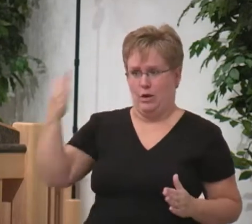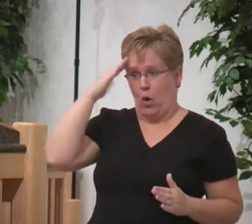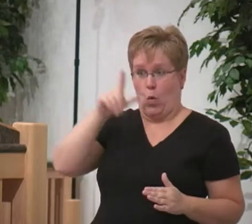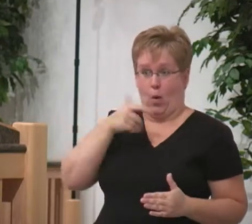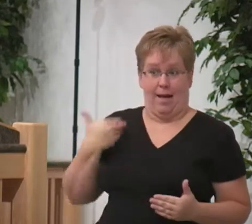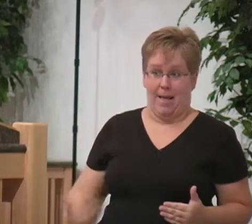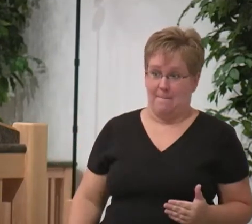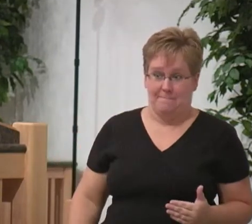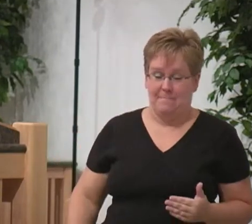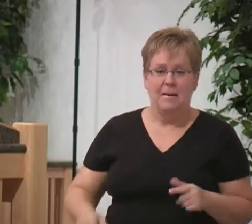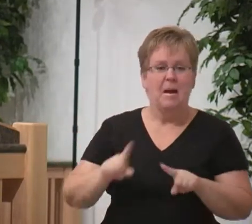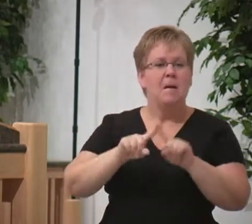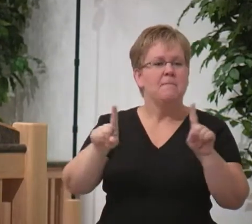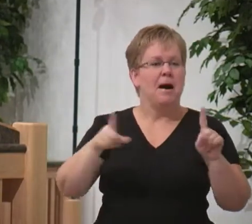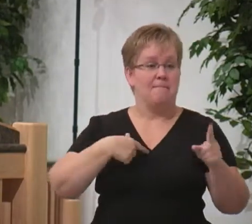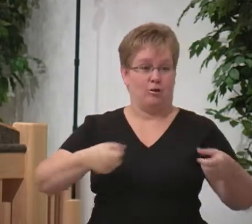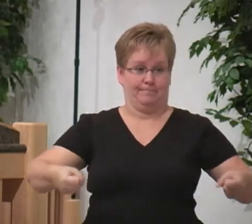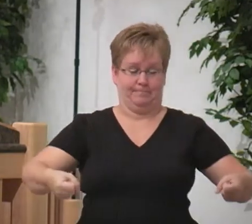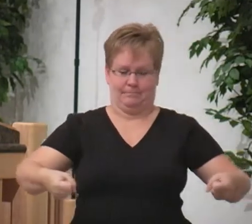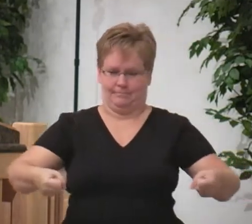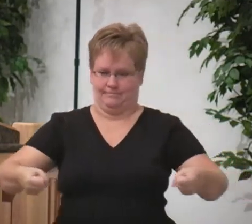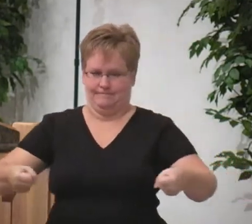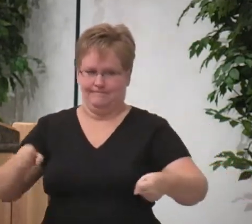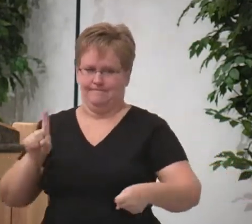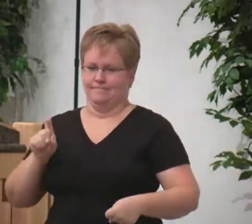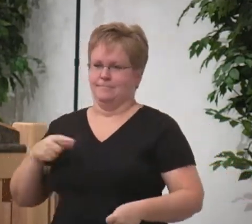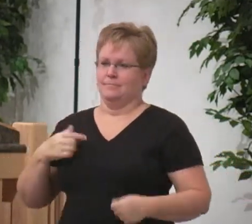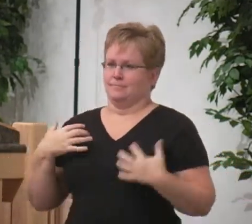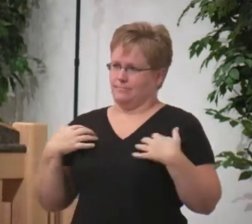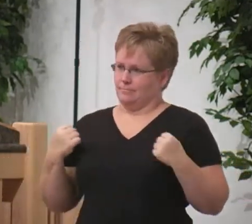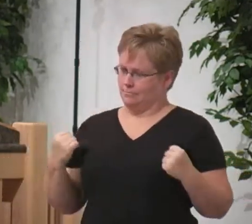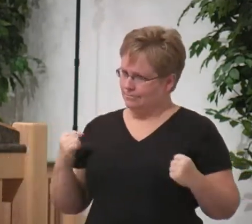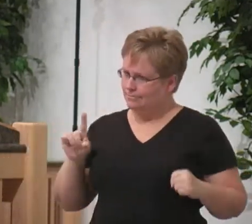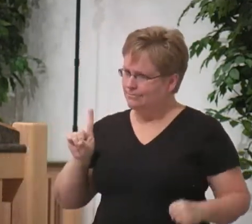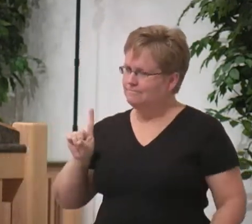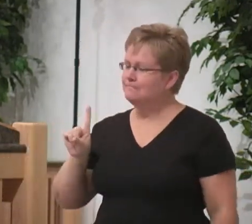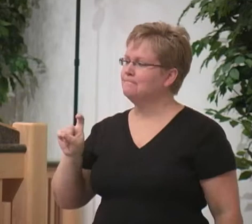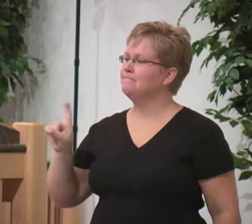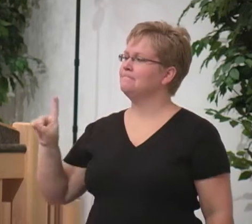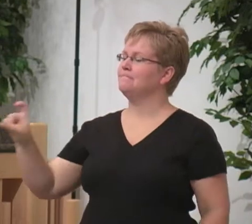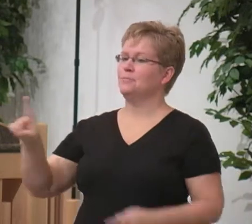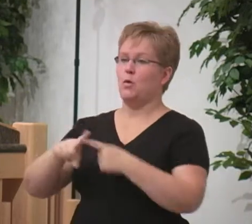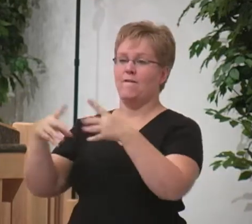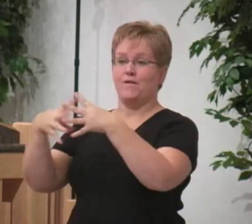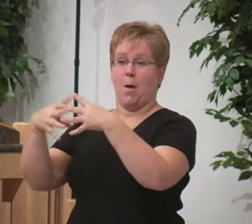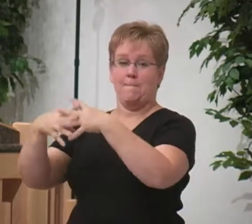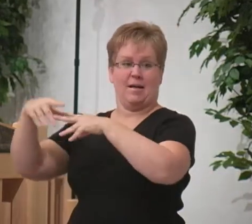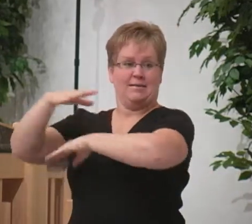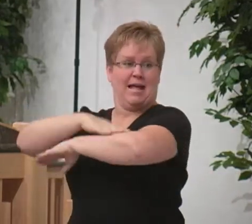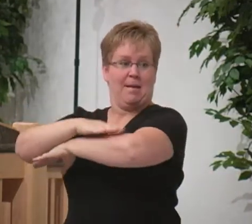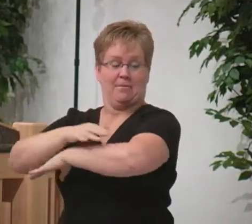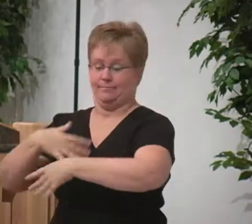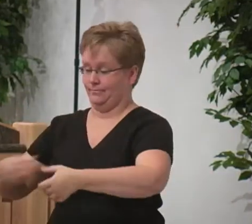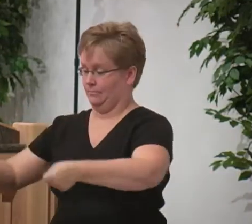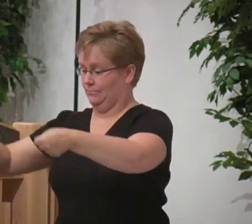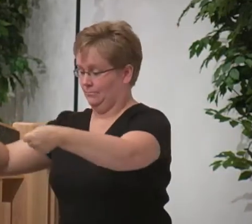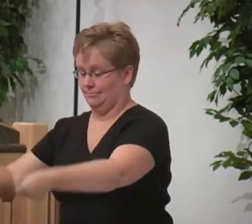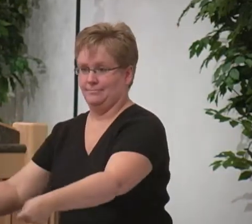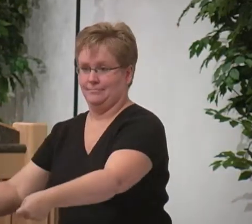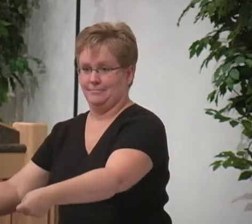me. But I took my tray and bravely walked to the football players' table, and I sat my tray down, and I began to try to